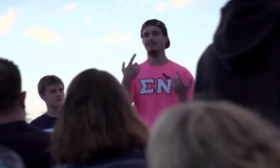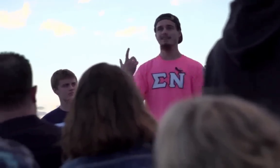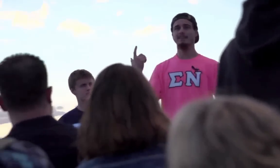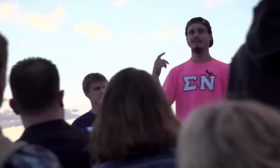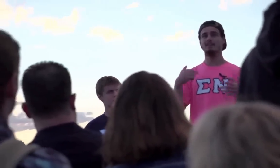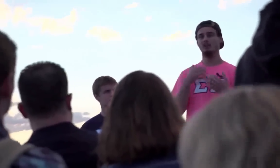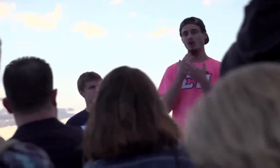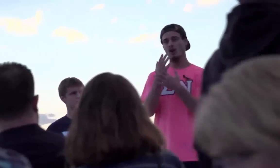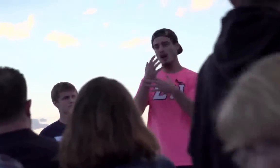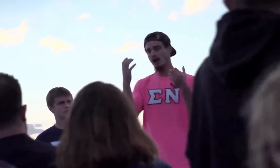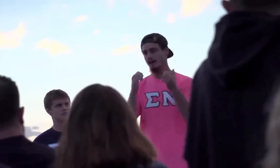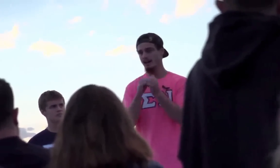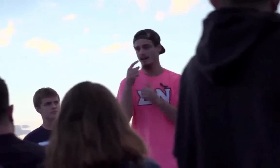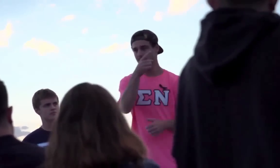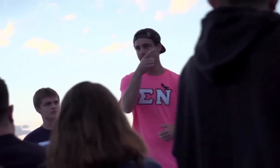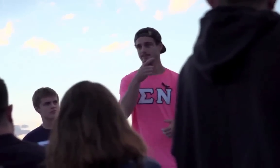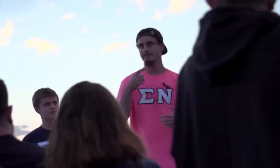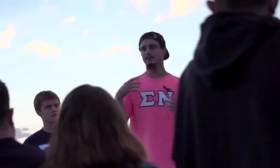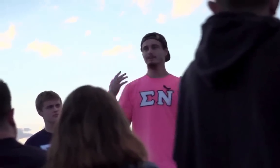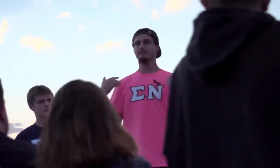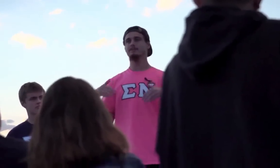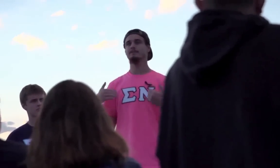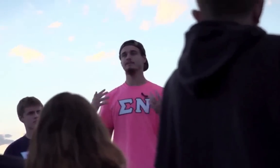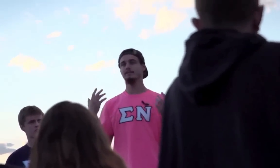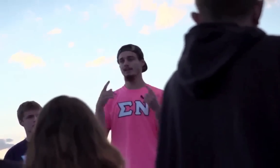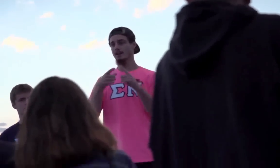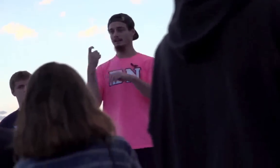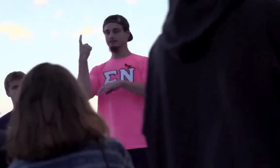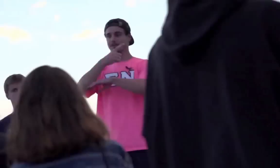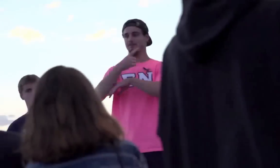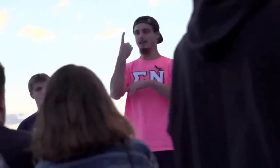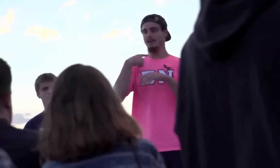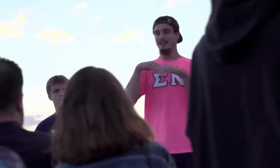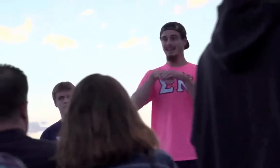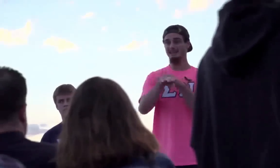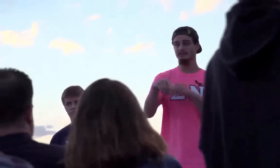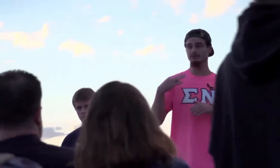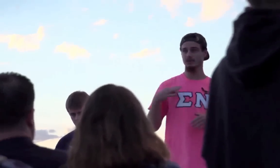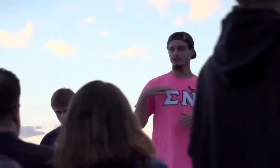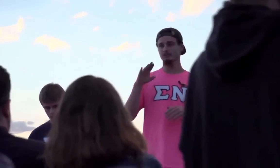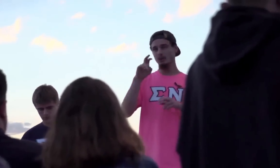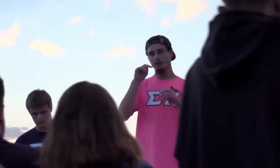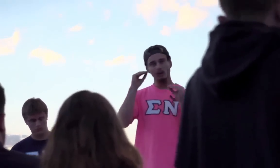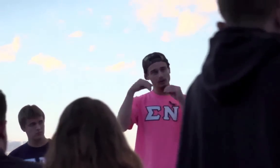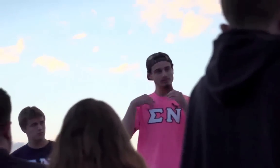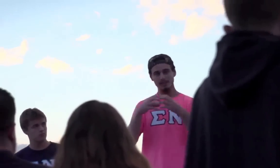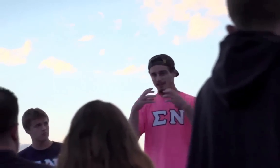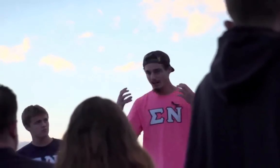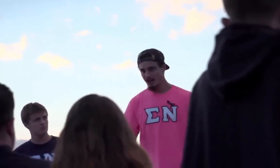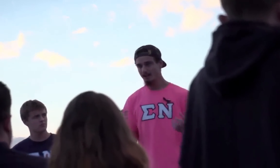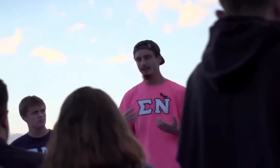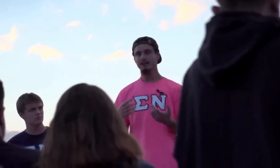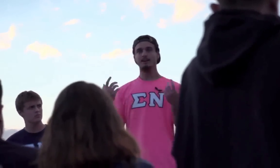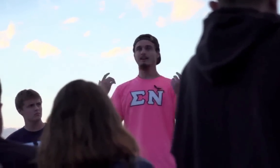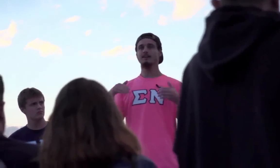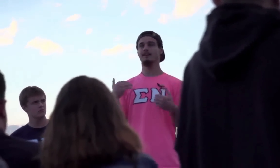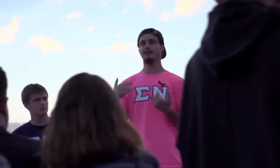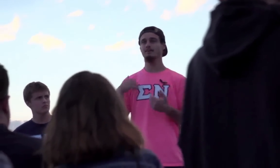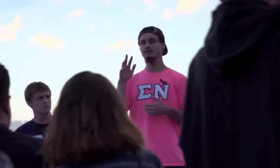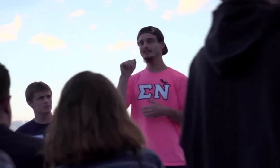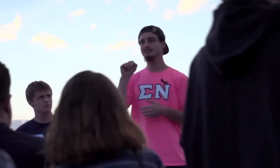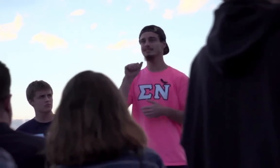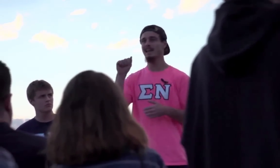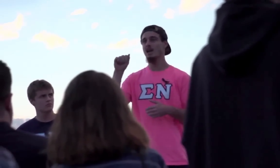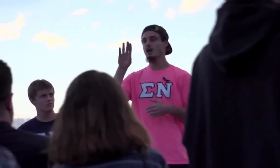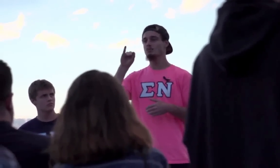It was my first big. I went through a lot with him. And from day one in this fraternity, he taught me so much.